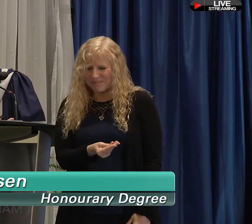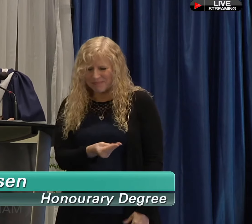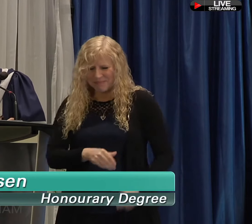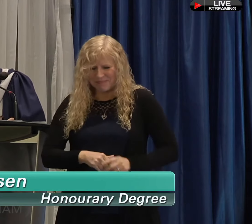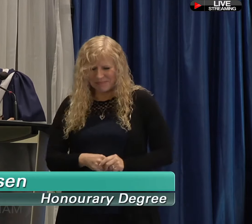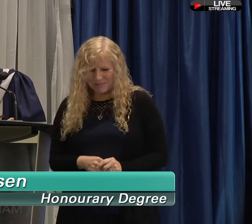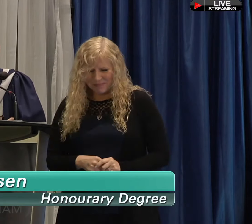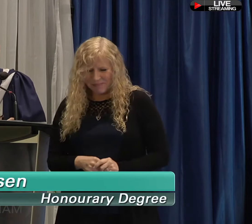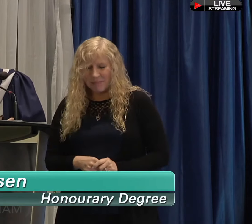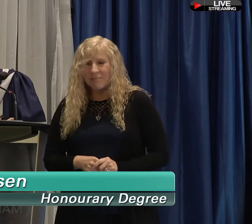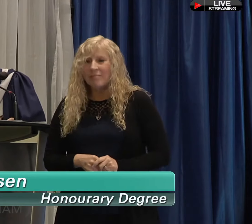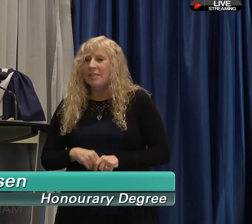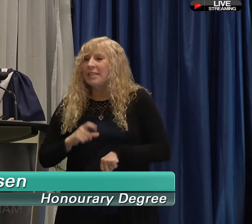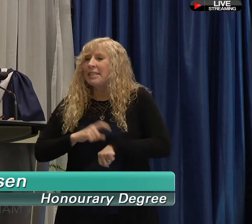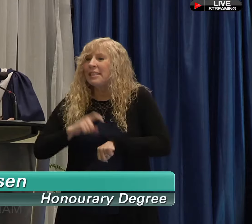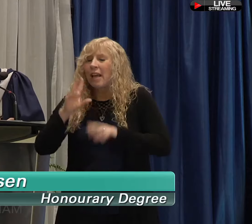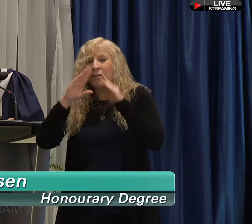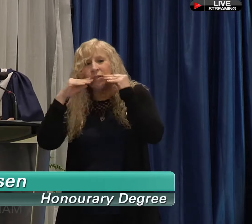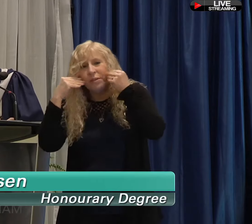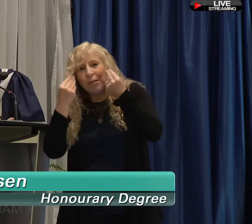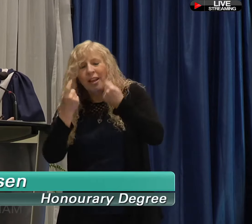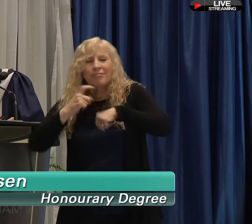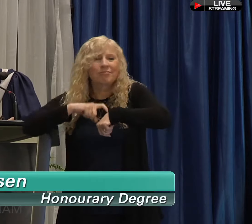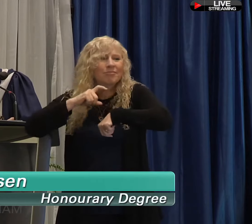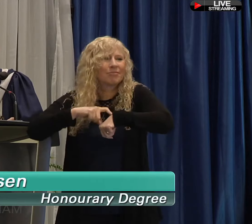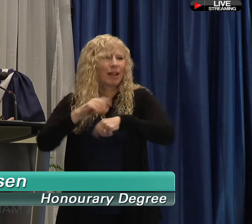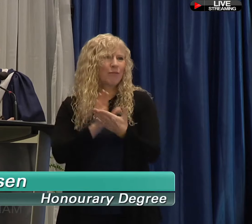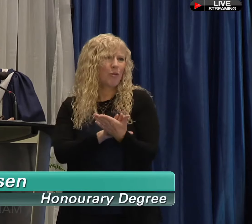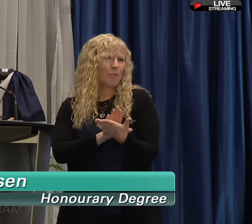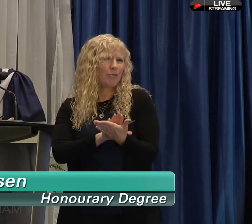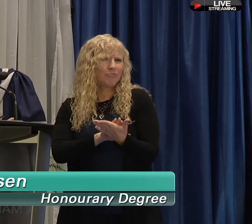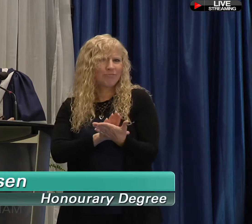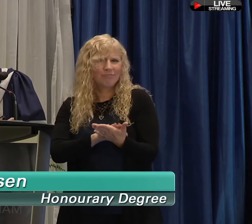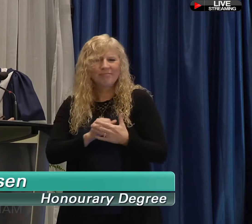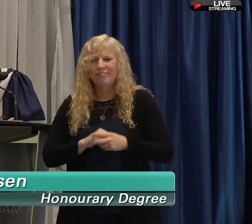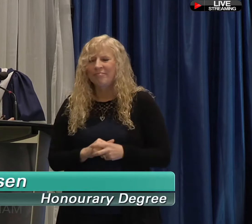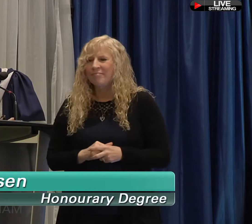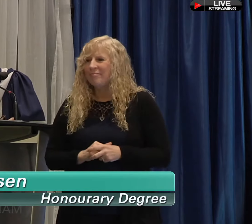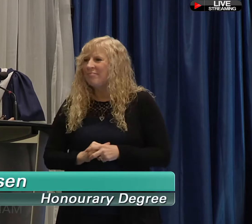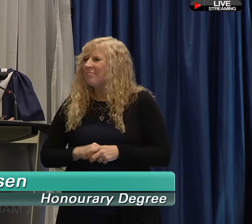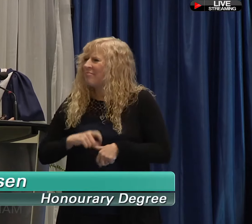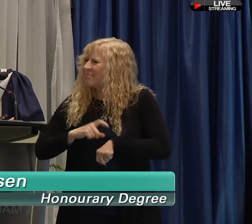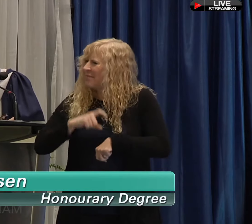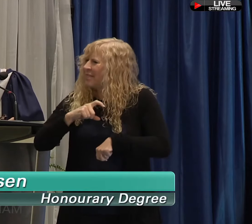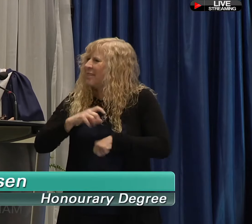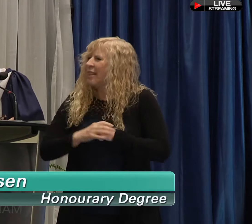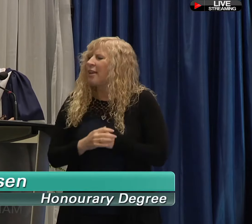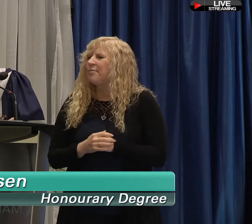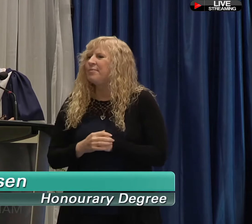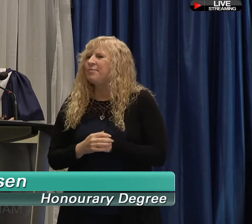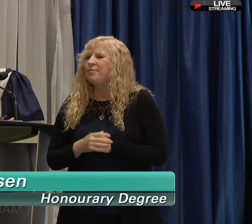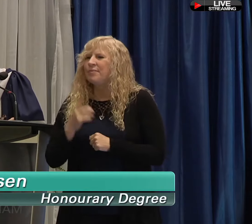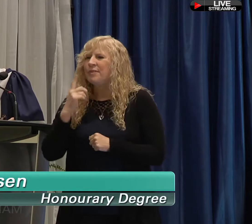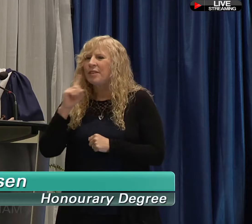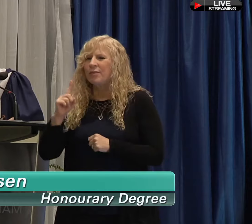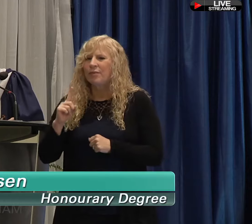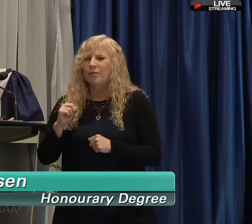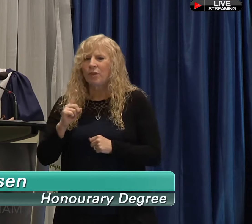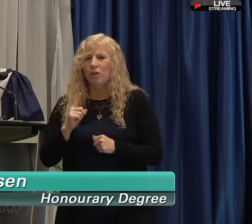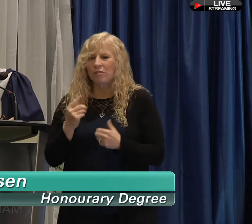It's a time for smiles and applause. It's a time for photos and